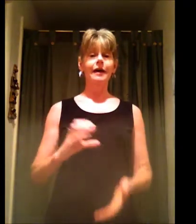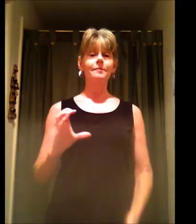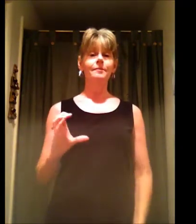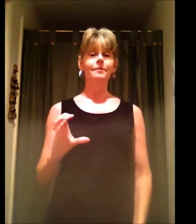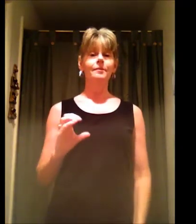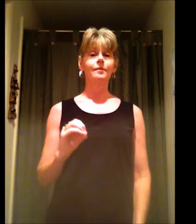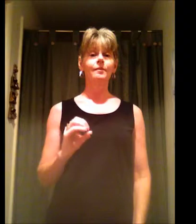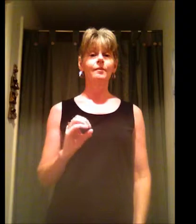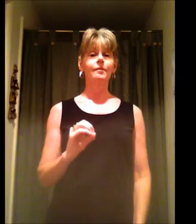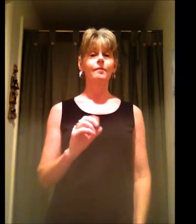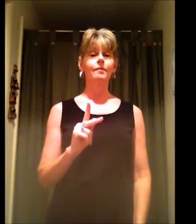Again,